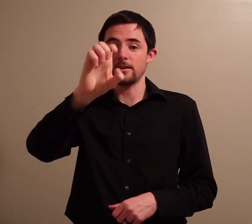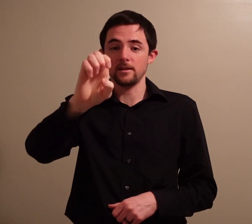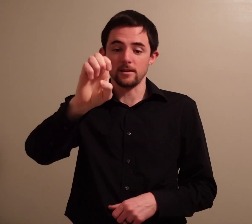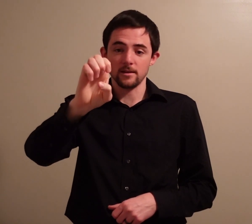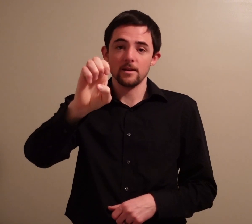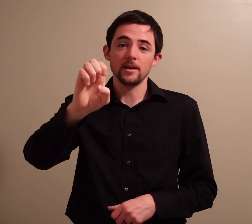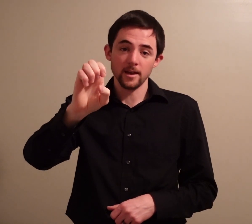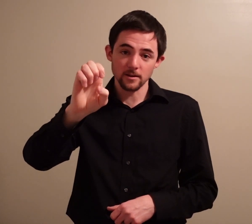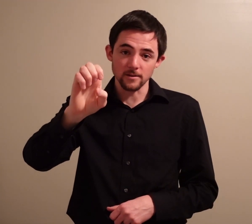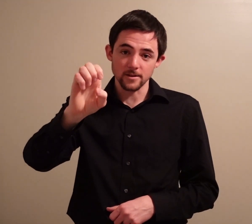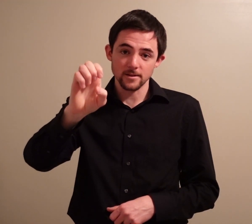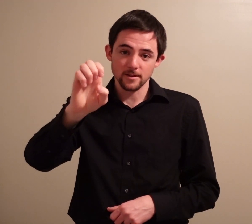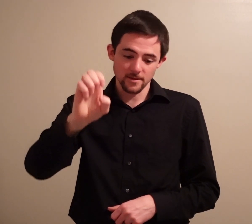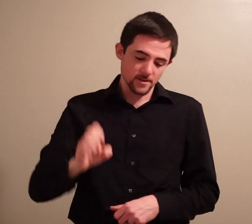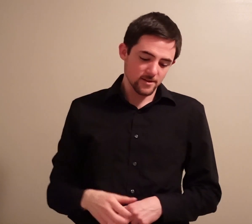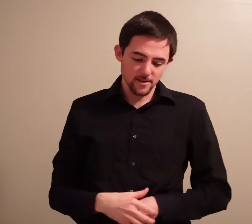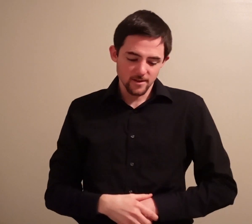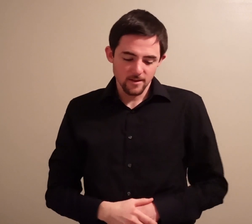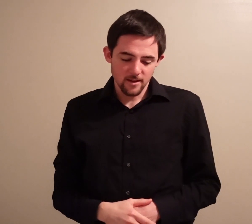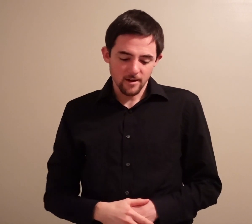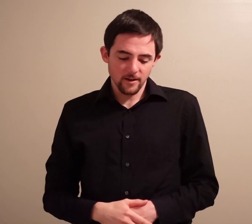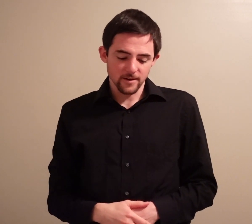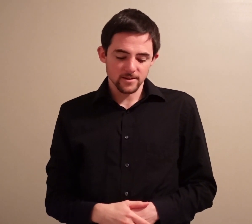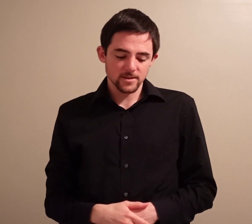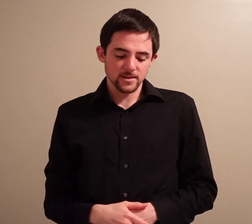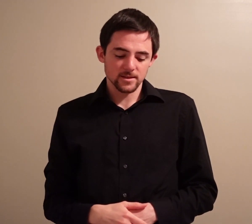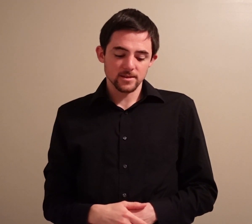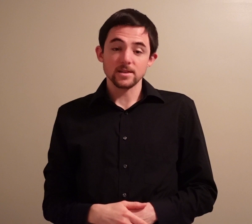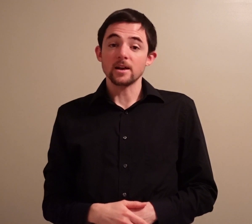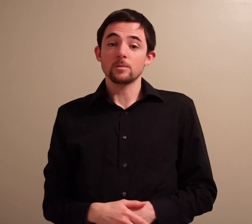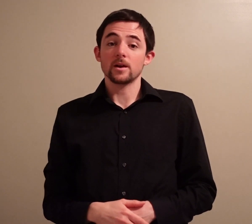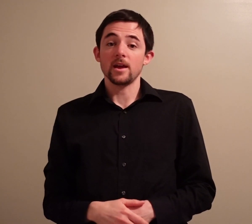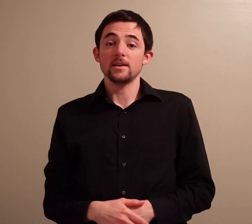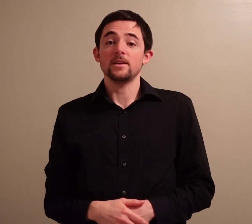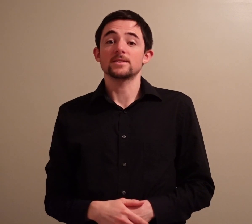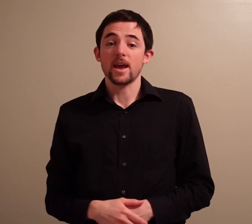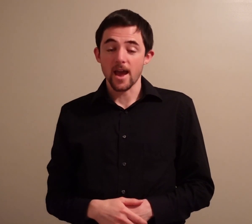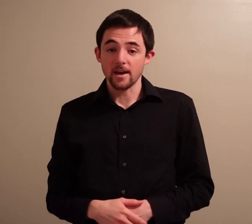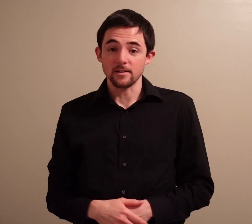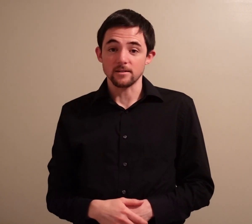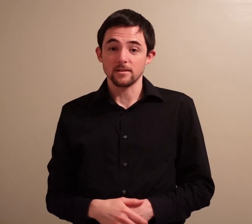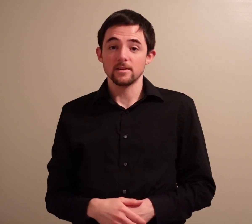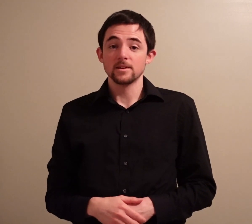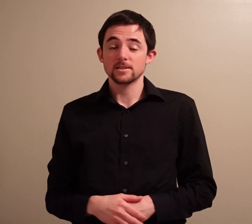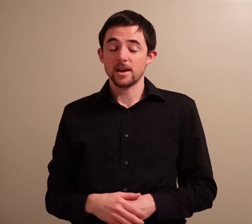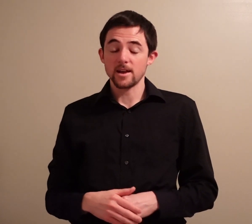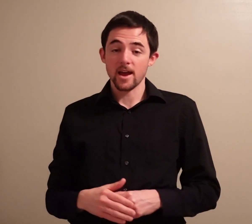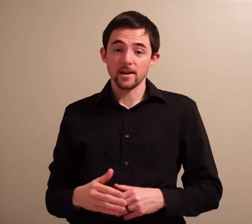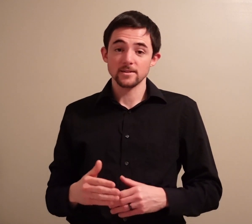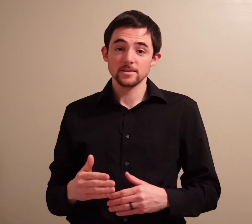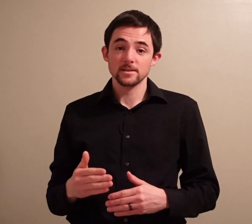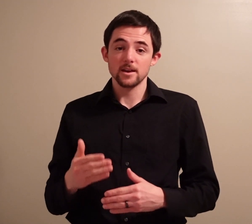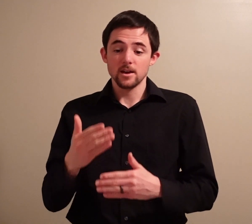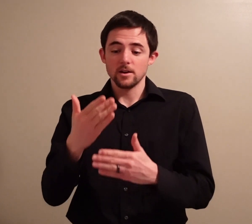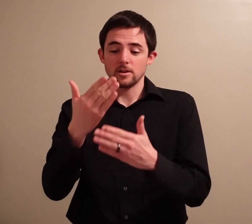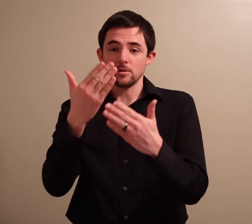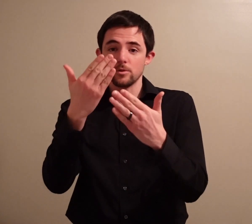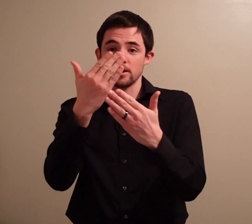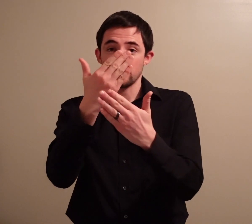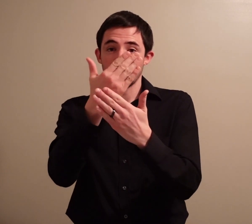A-N-K-L-E. Ankle. Alright, sign number 8 is hand. To sign hands, you bring your hands